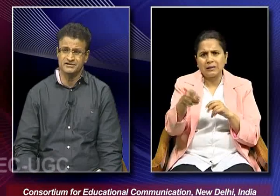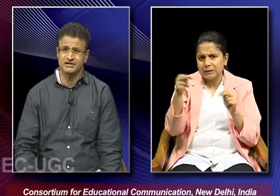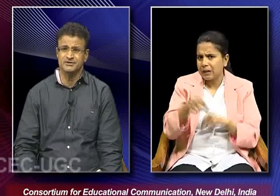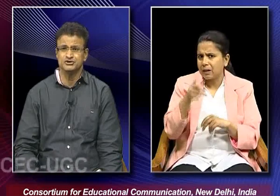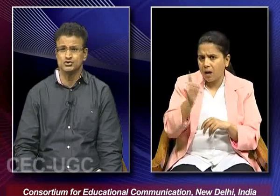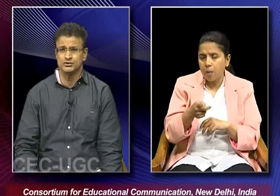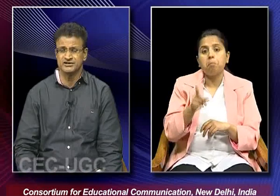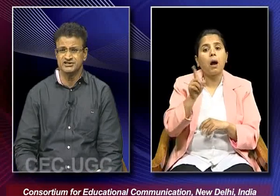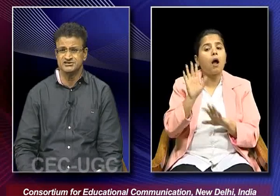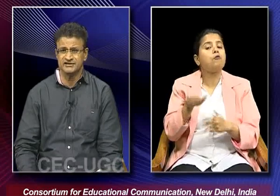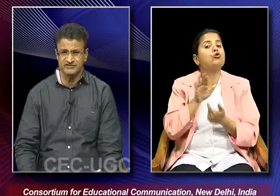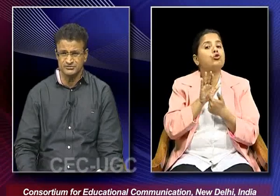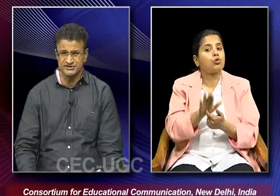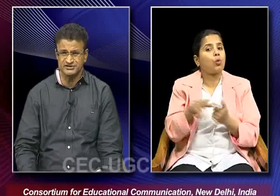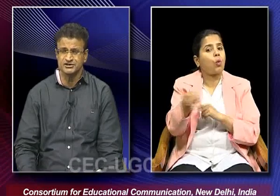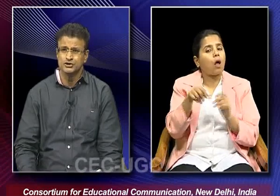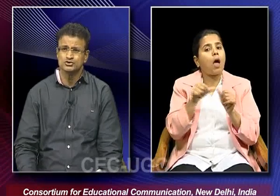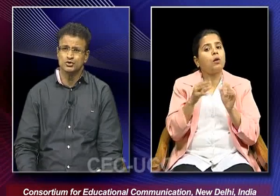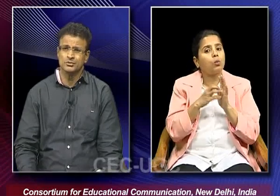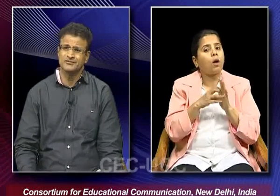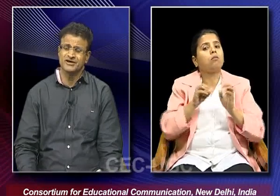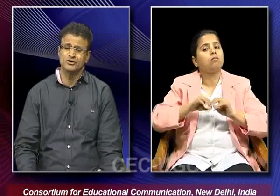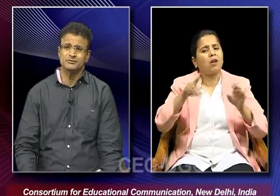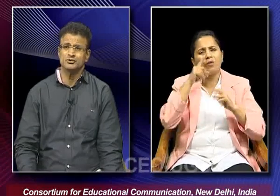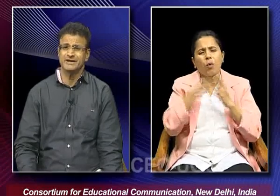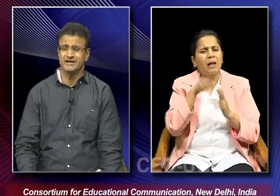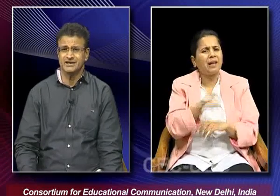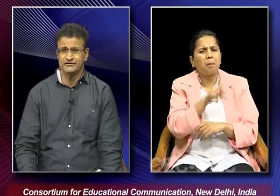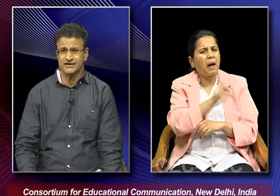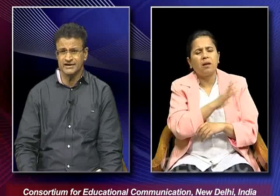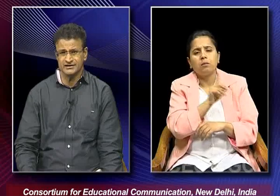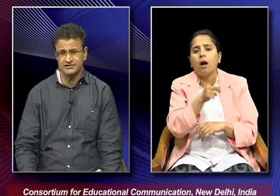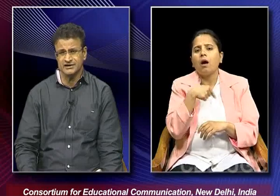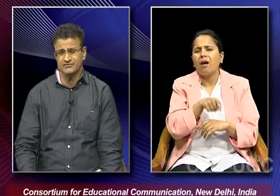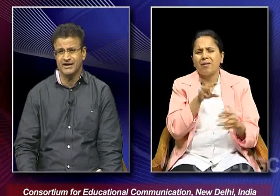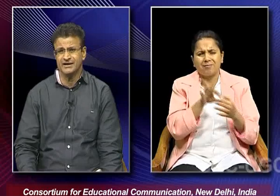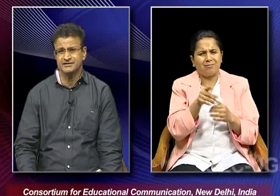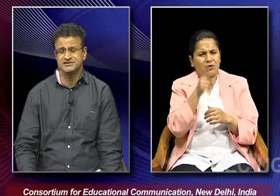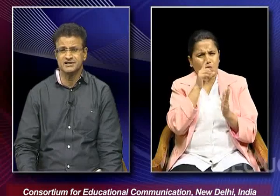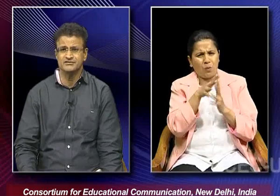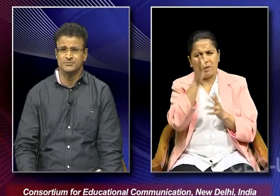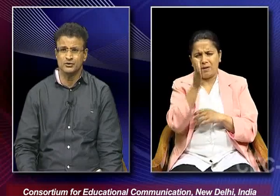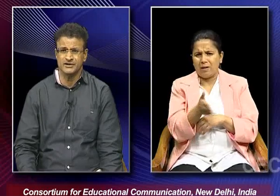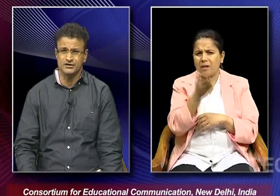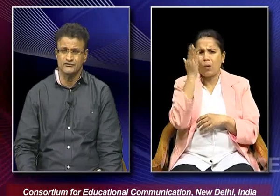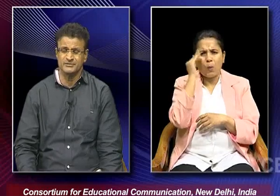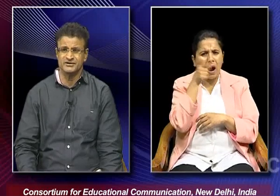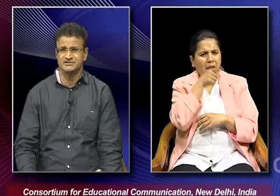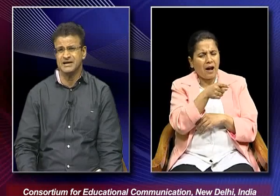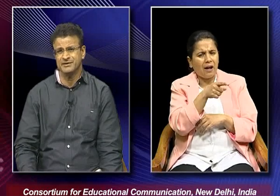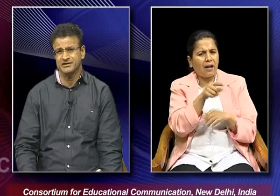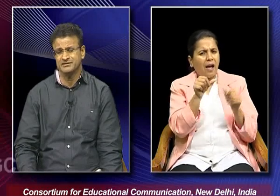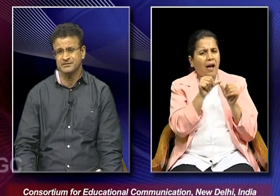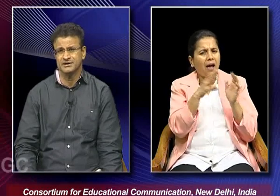but they are being shown in these advertisements. So we are not able to make any kind of a connect that why this kind of a portrayal of women